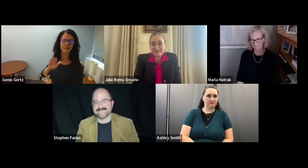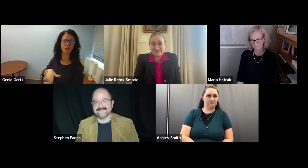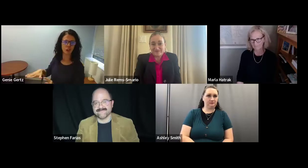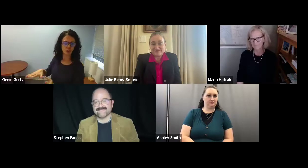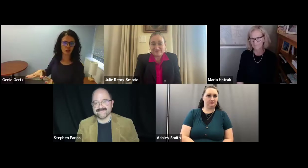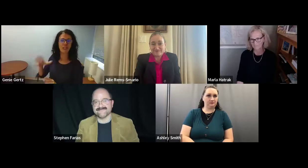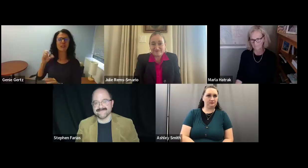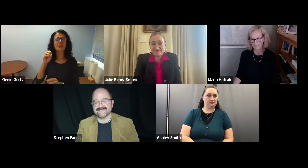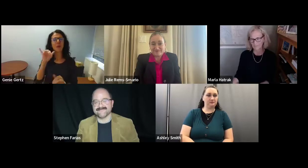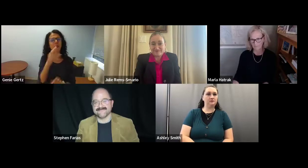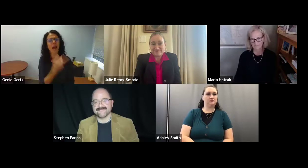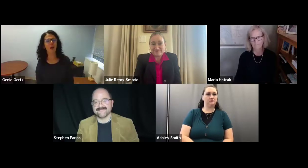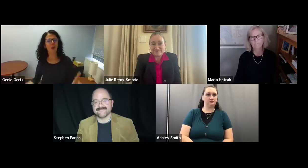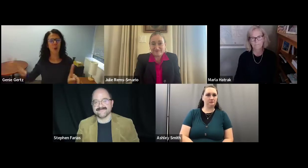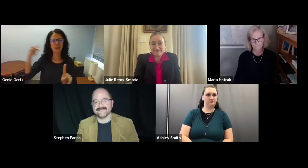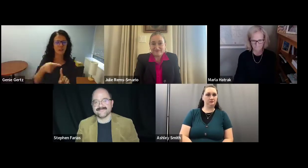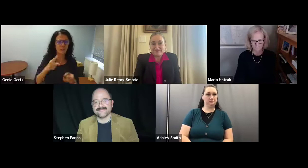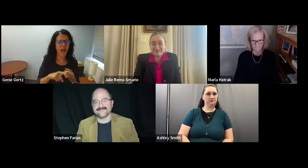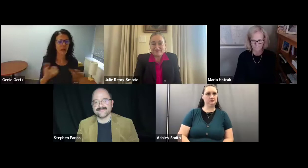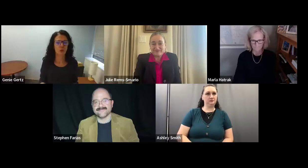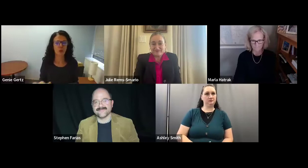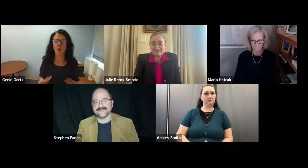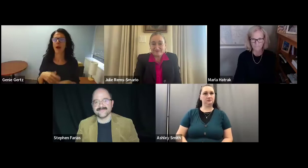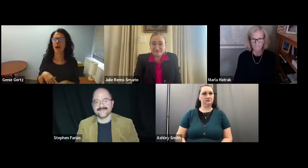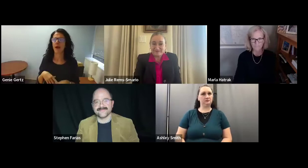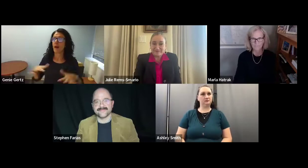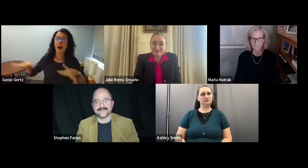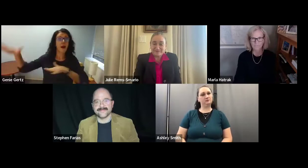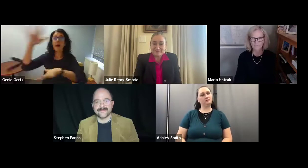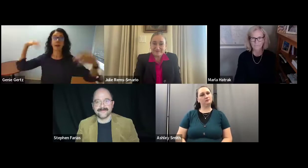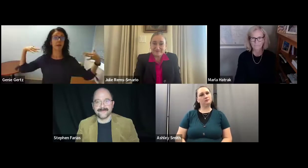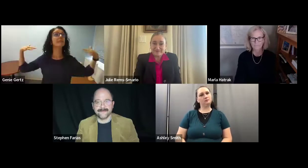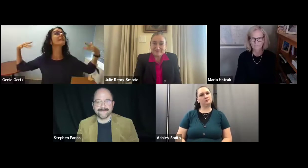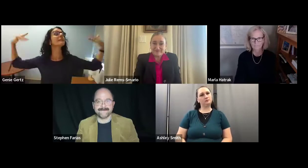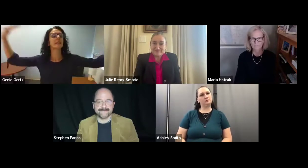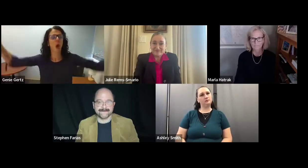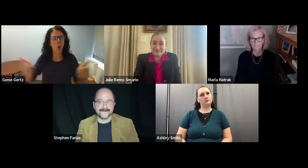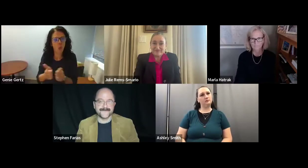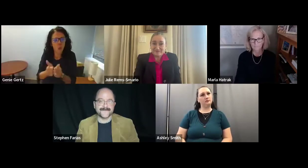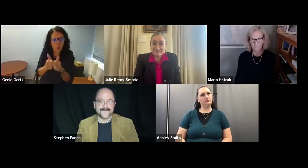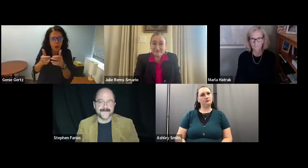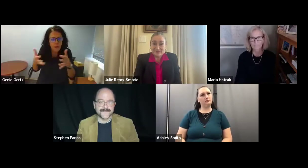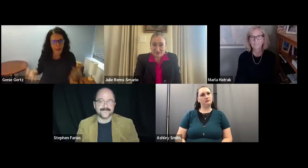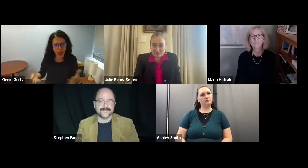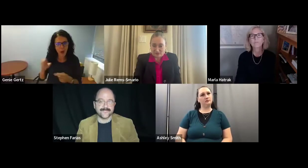will not work for deaf children. Already started 20 years ago. This comes around again. Oh, time goes